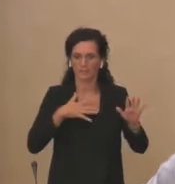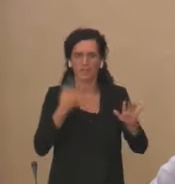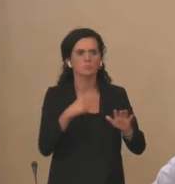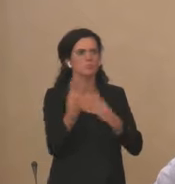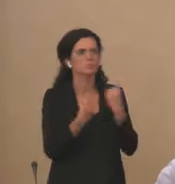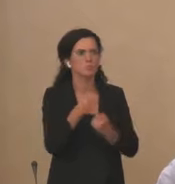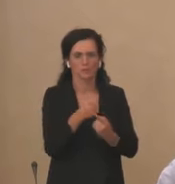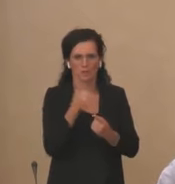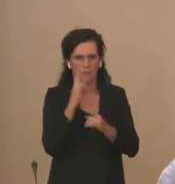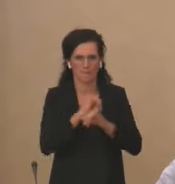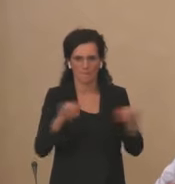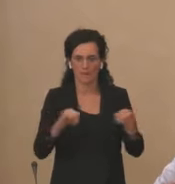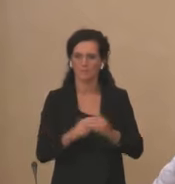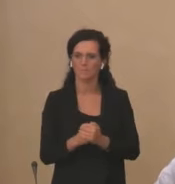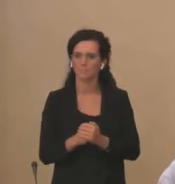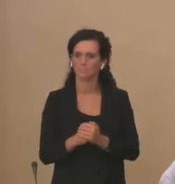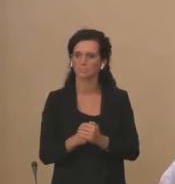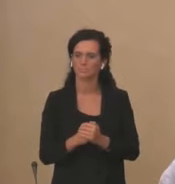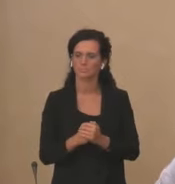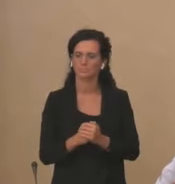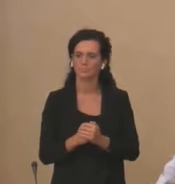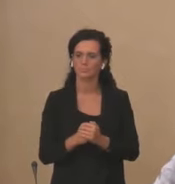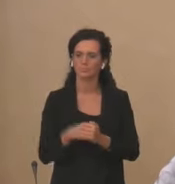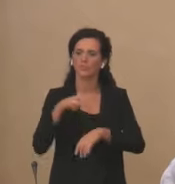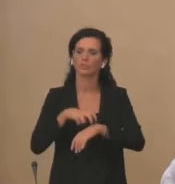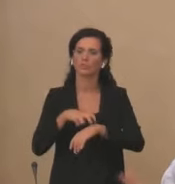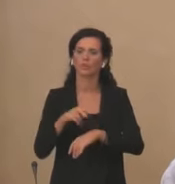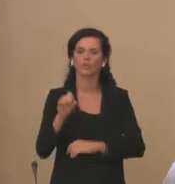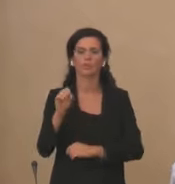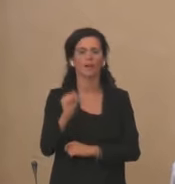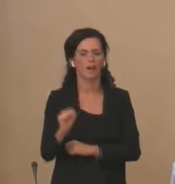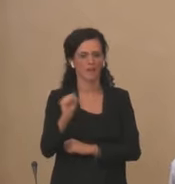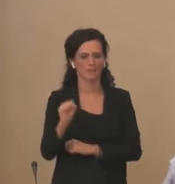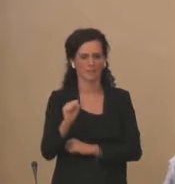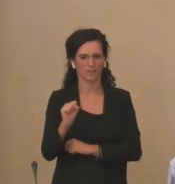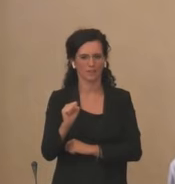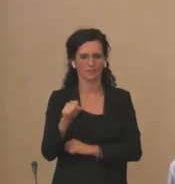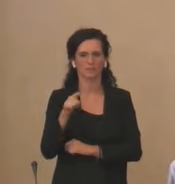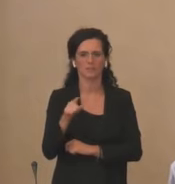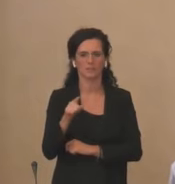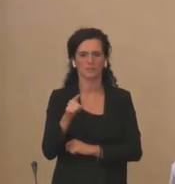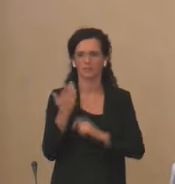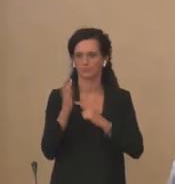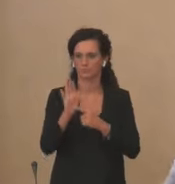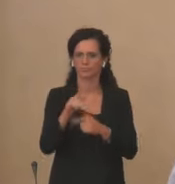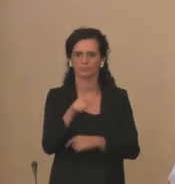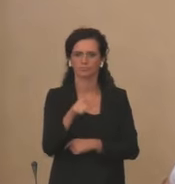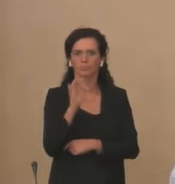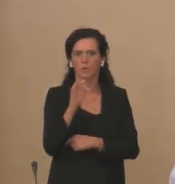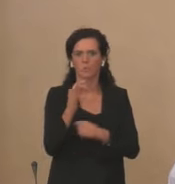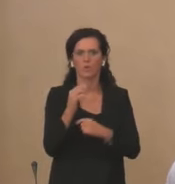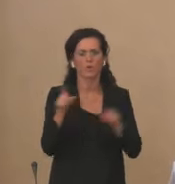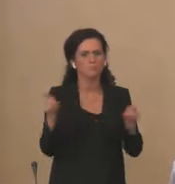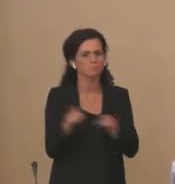affected widely throughout the United States the general doctors, and our community was no exception. And just a few of us took on